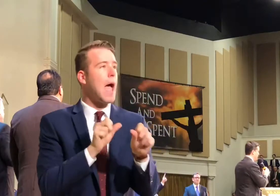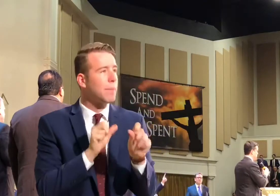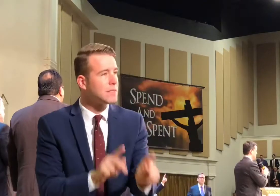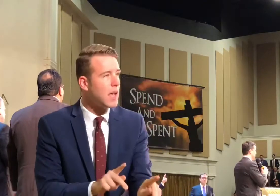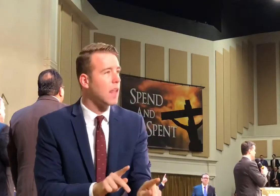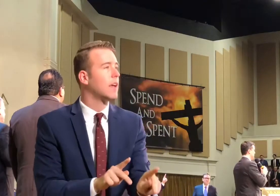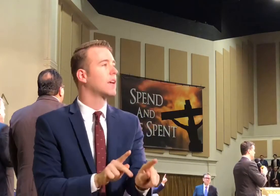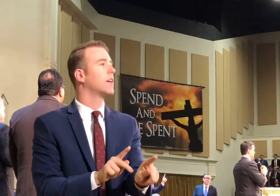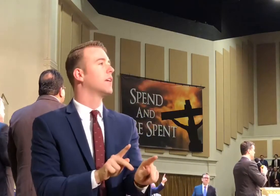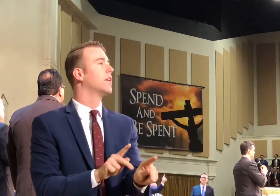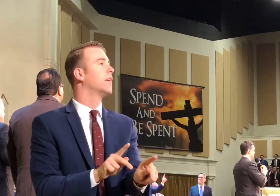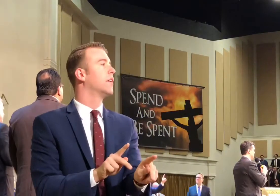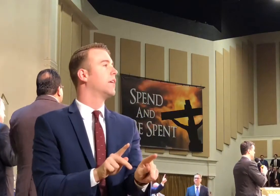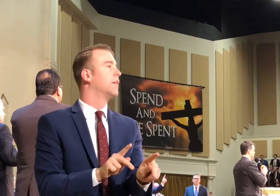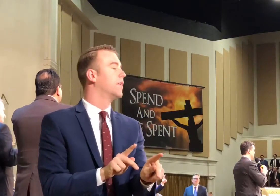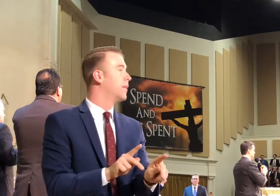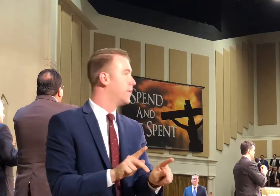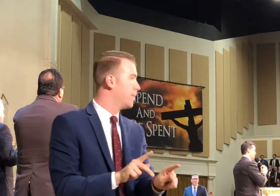apostolic,